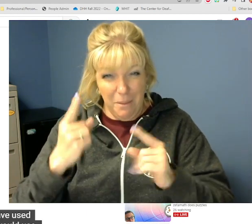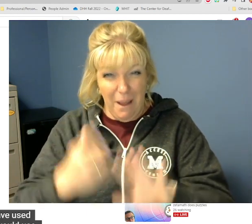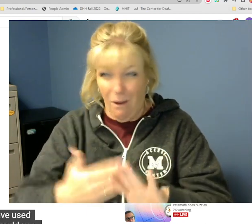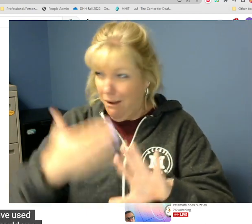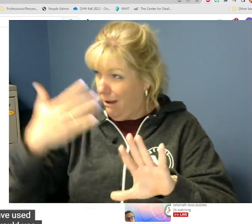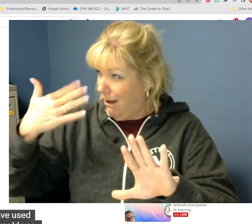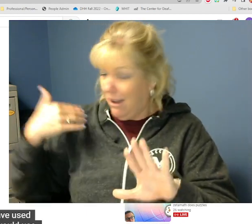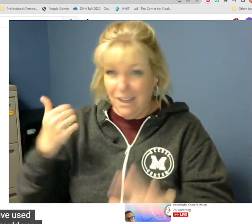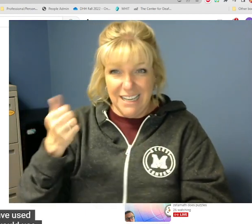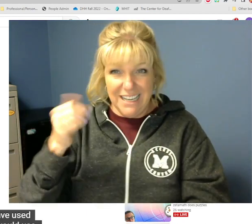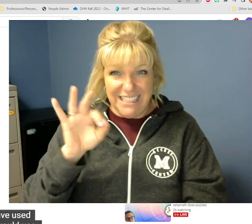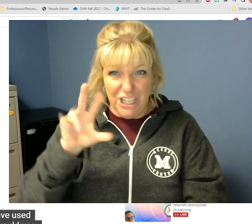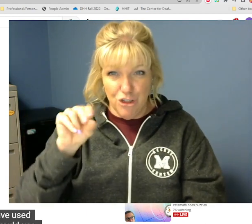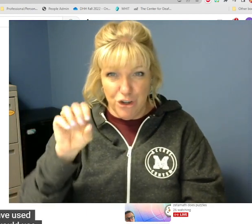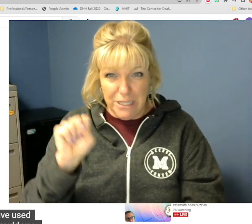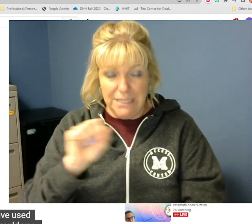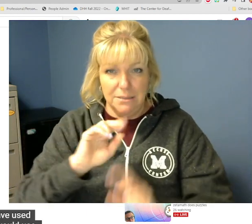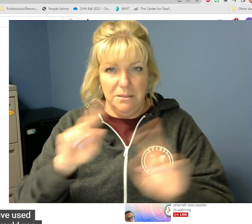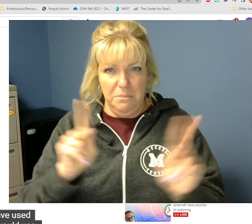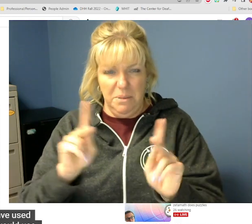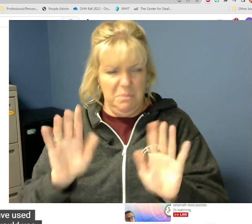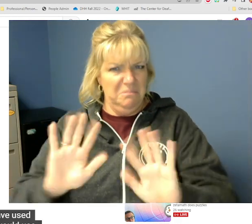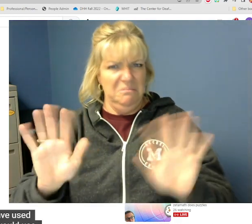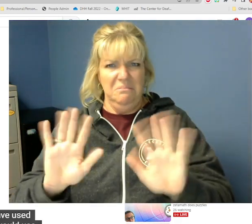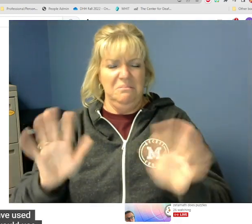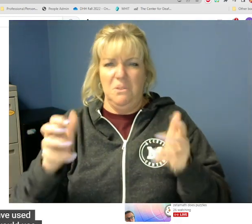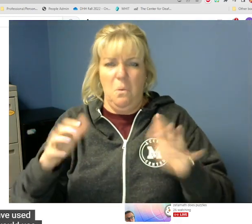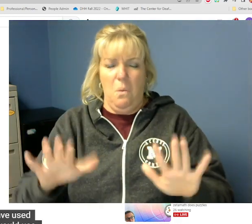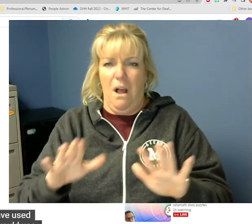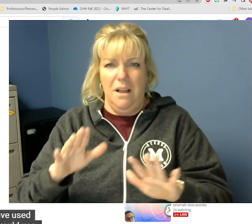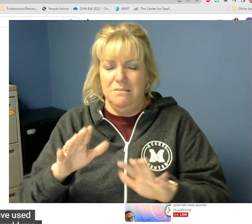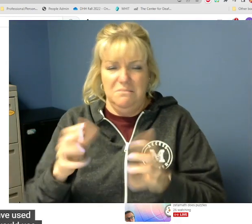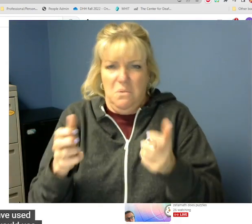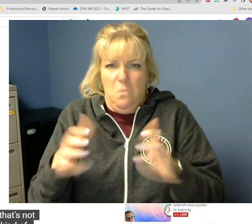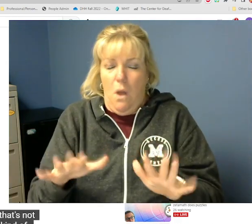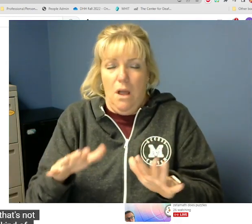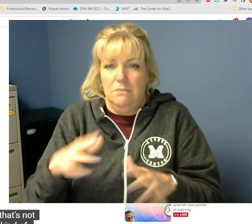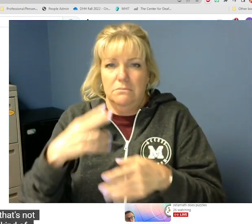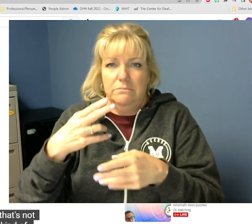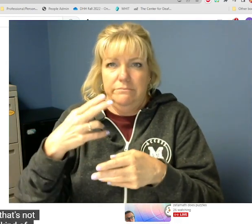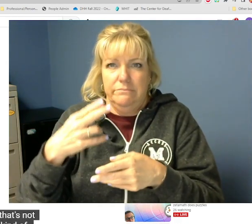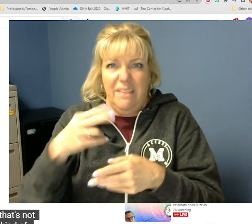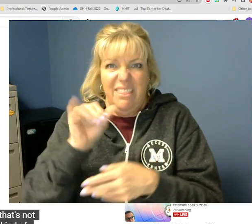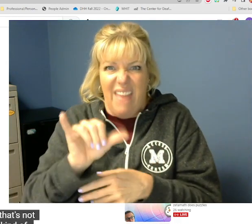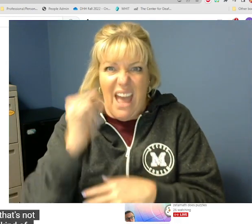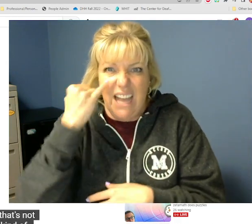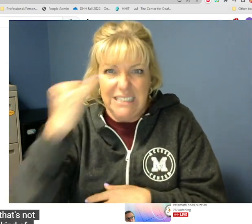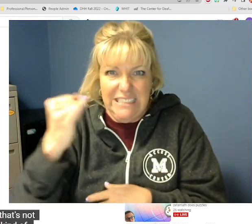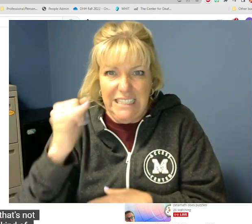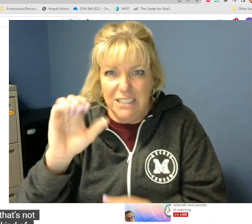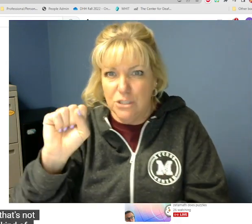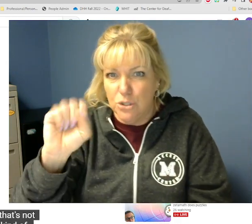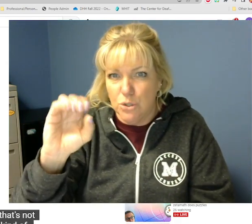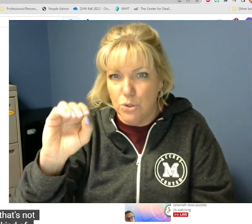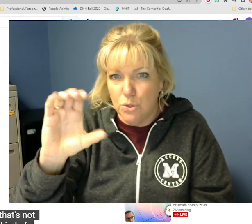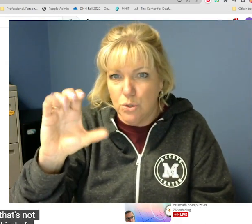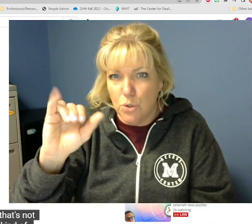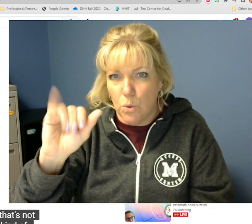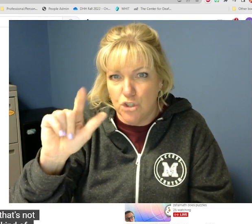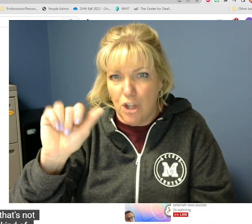socialist, is the word they would have used. And it's the word that some people would use today for universal income. And